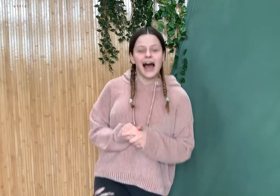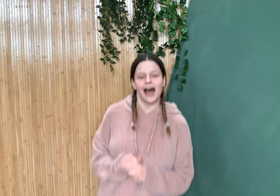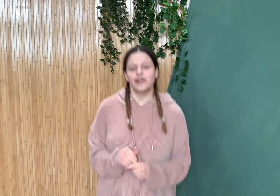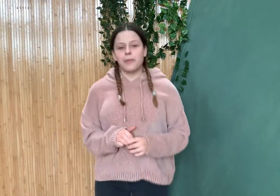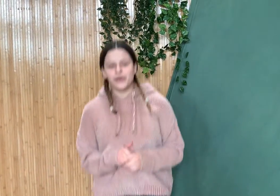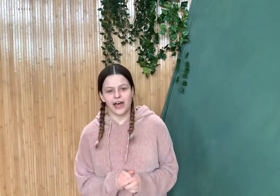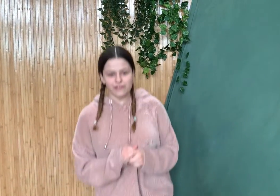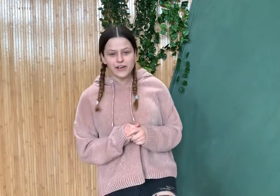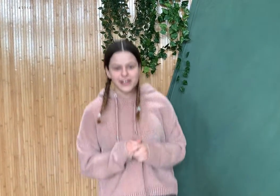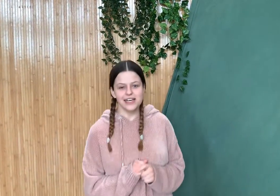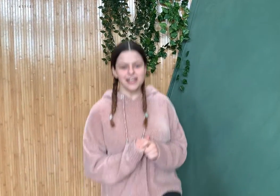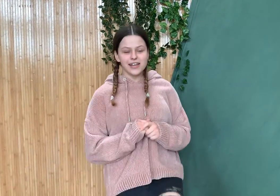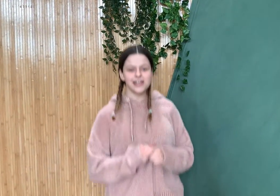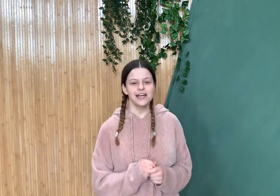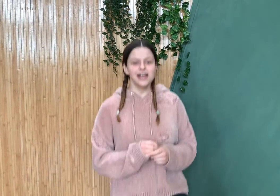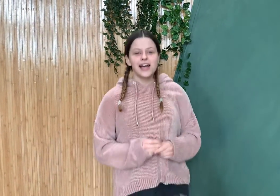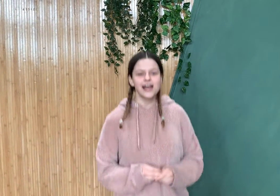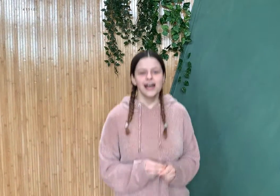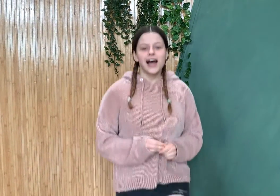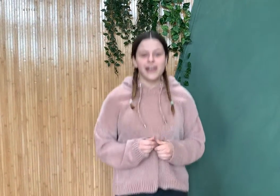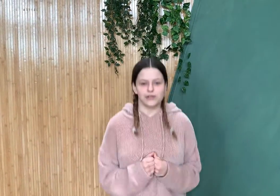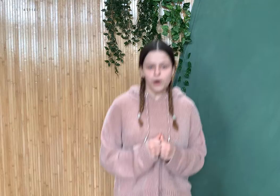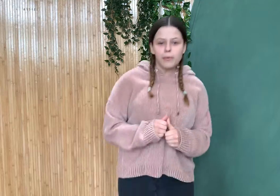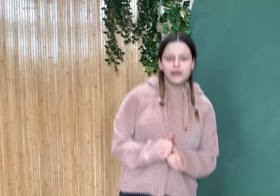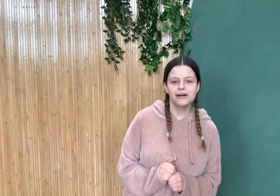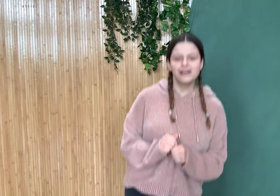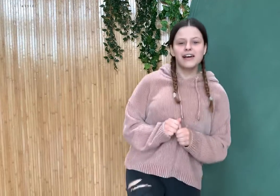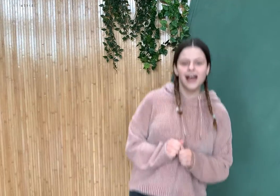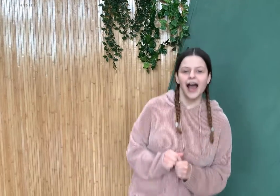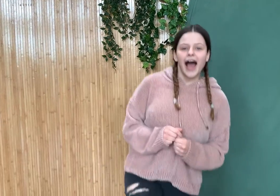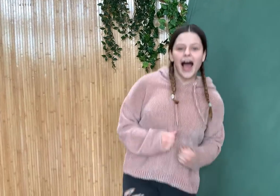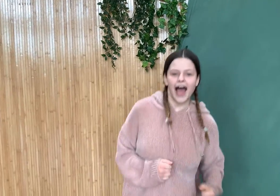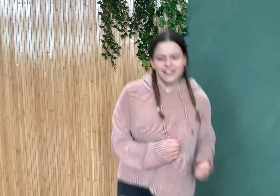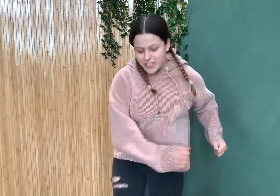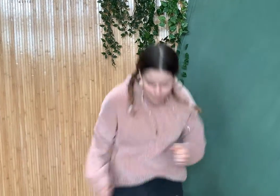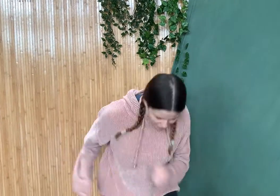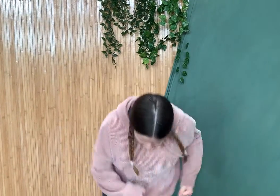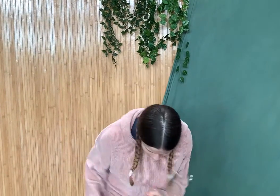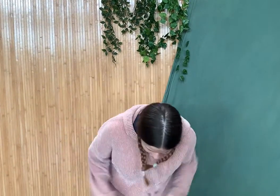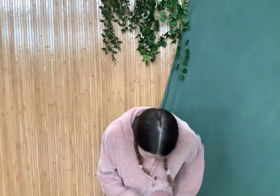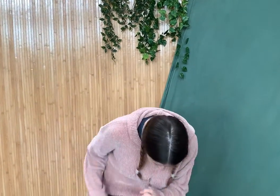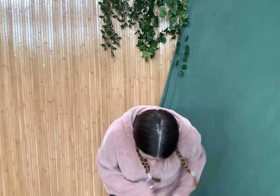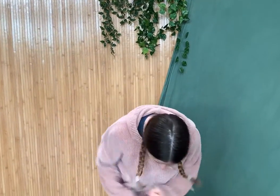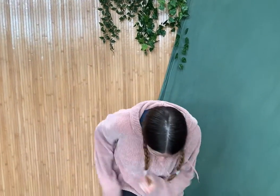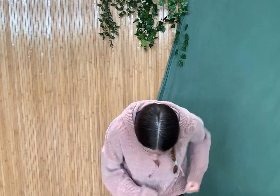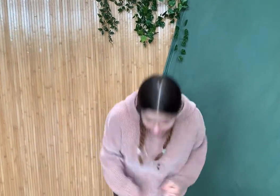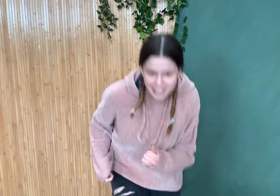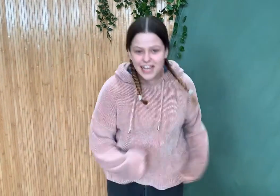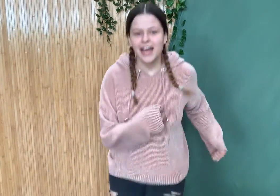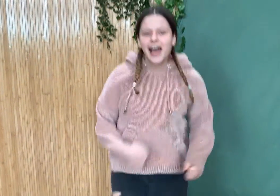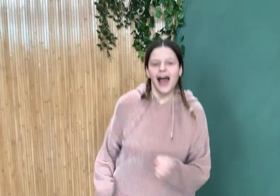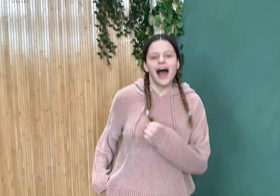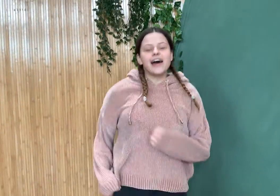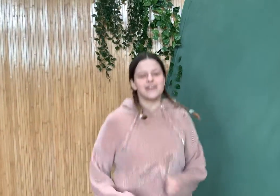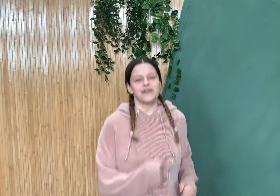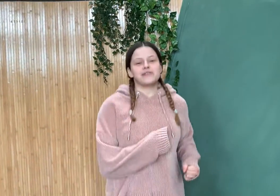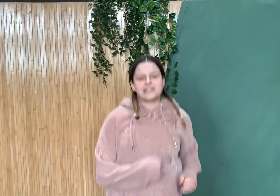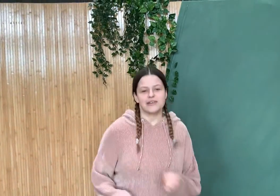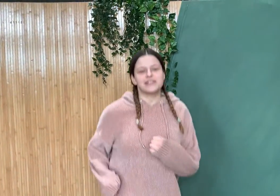And hopping on the other foot. And now swap. And let's get back to running really, really, really, really fast. And now you can slow